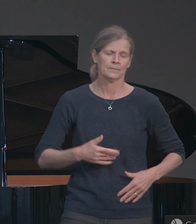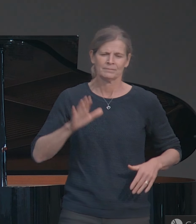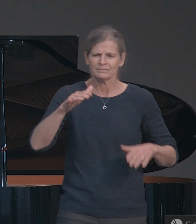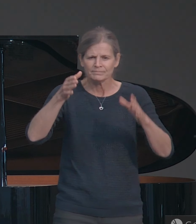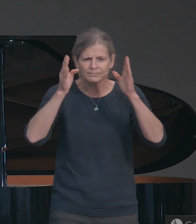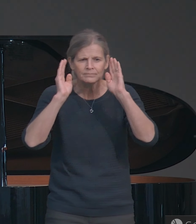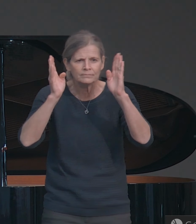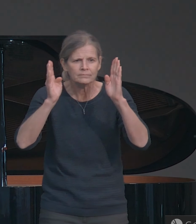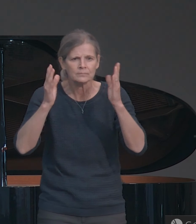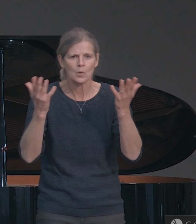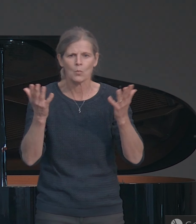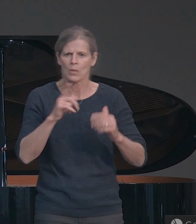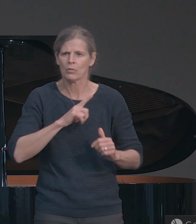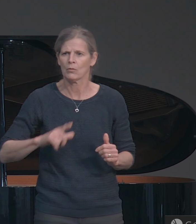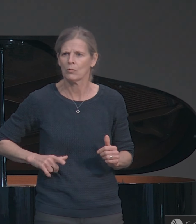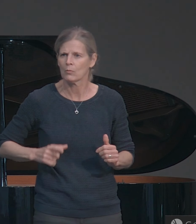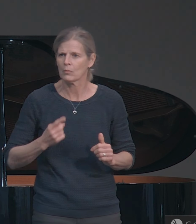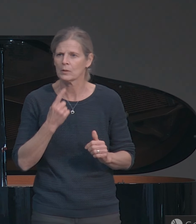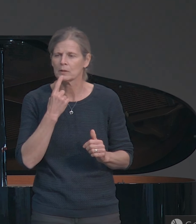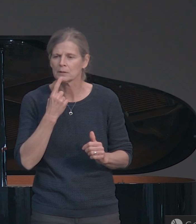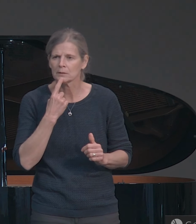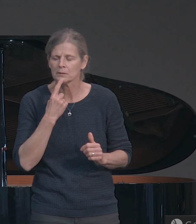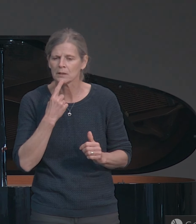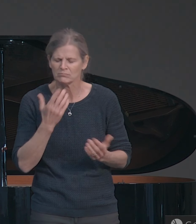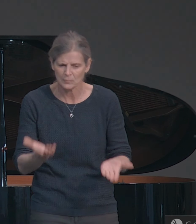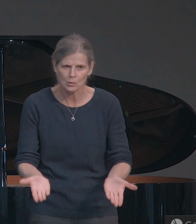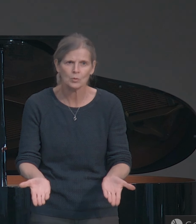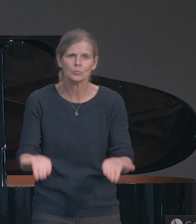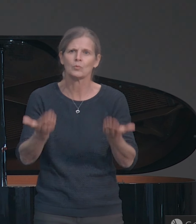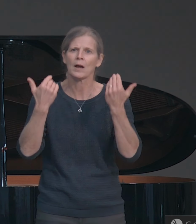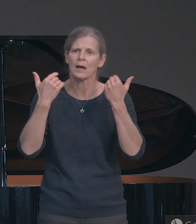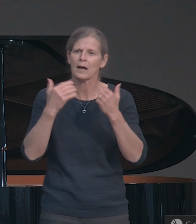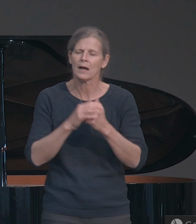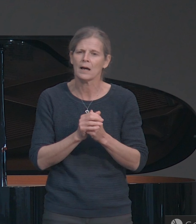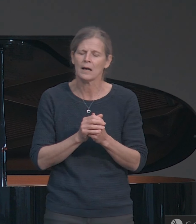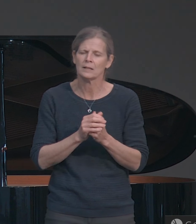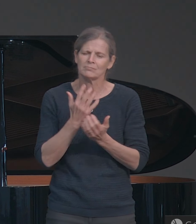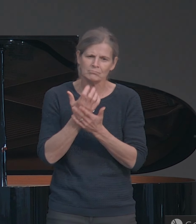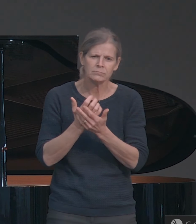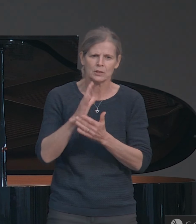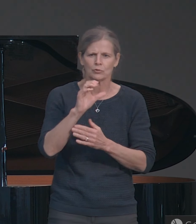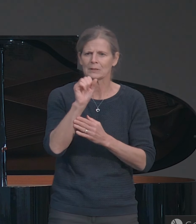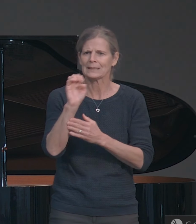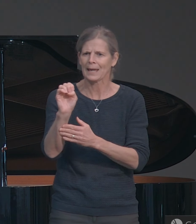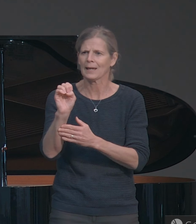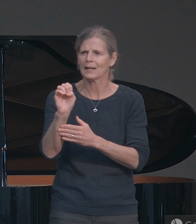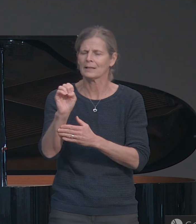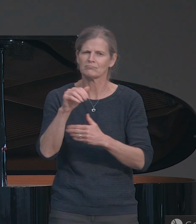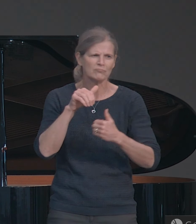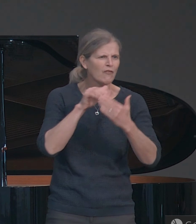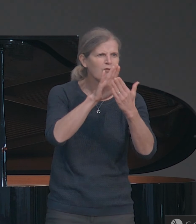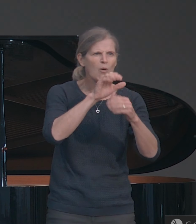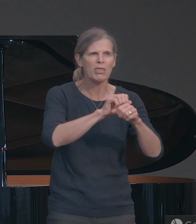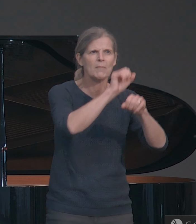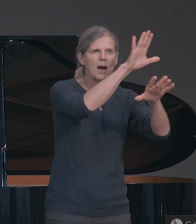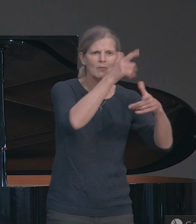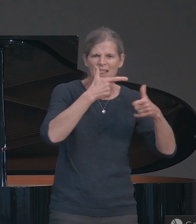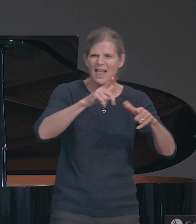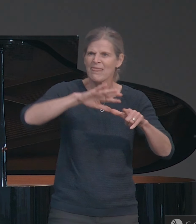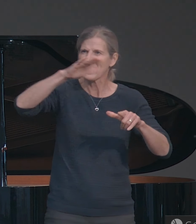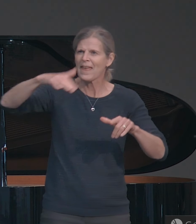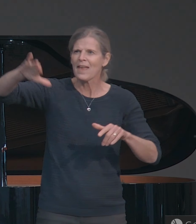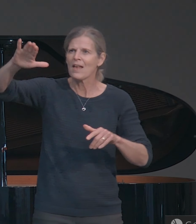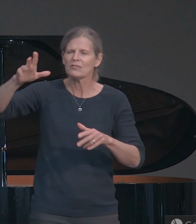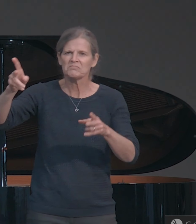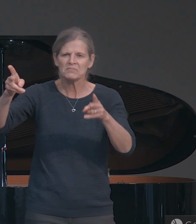Hear what the Lord says. Arise, plead your case before the mountains, and let the hills hear